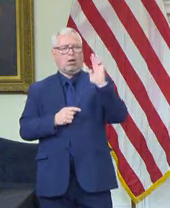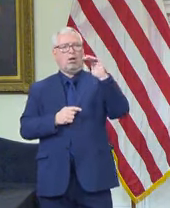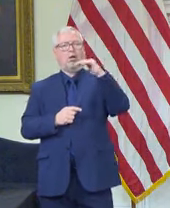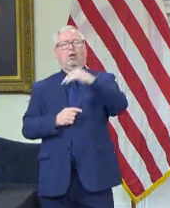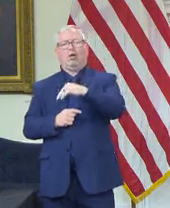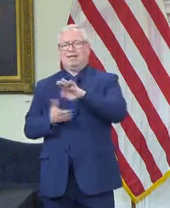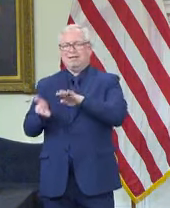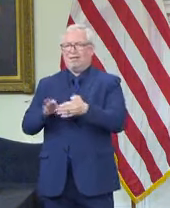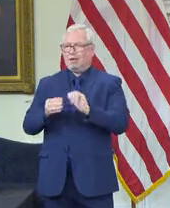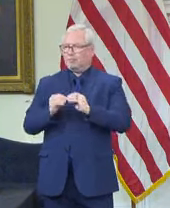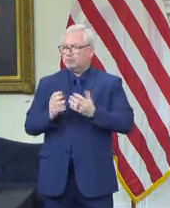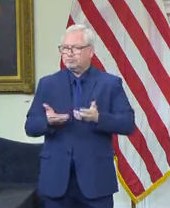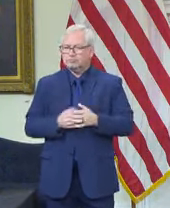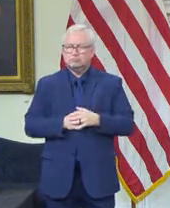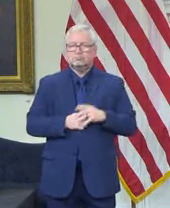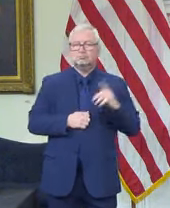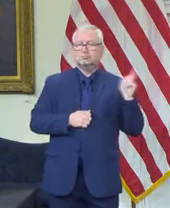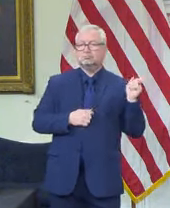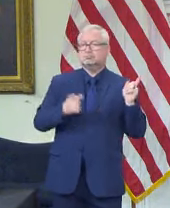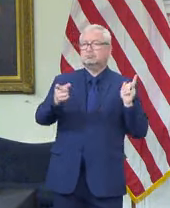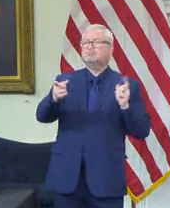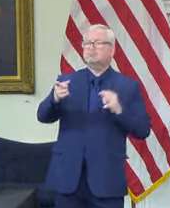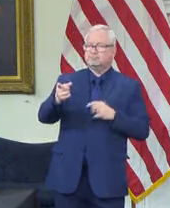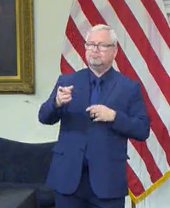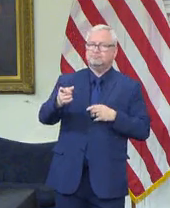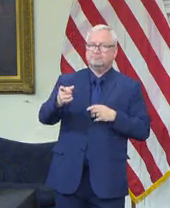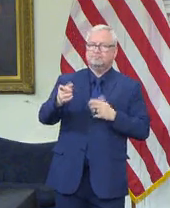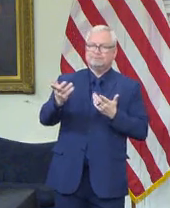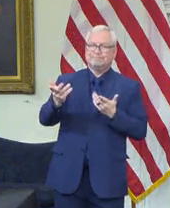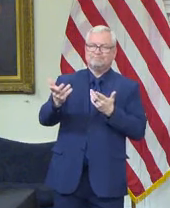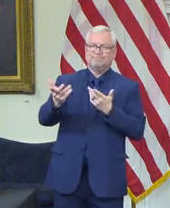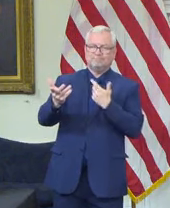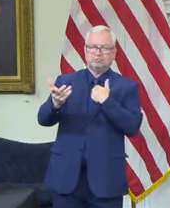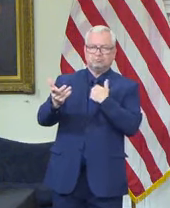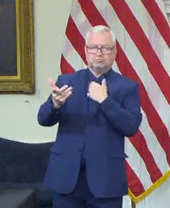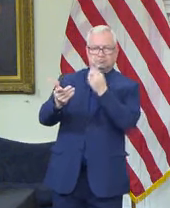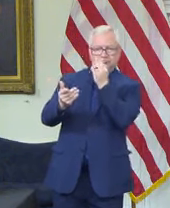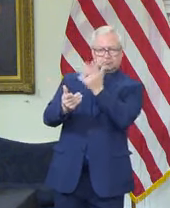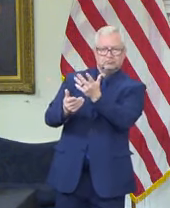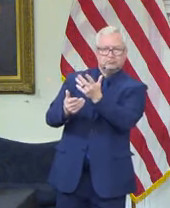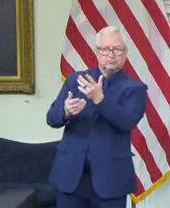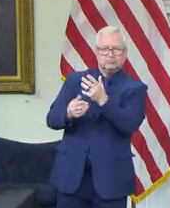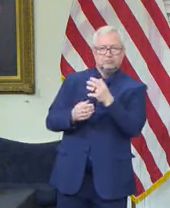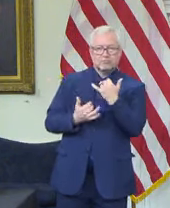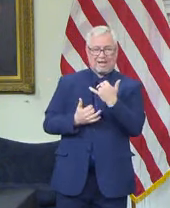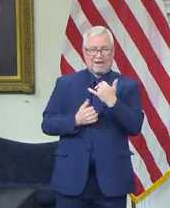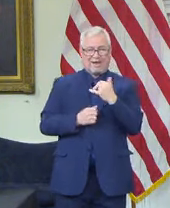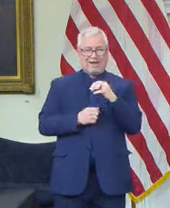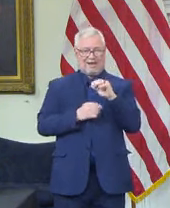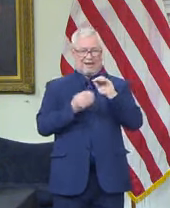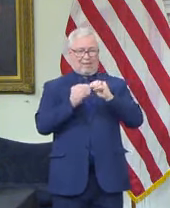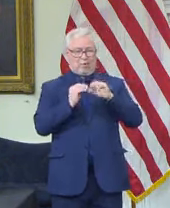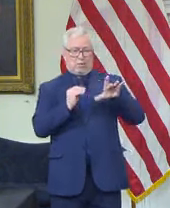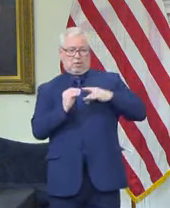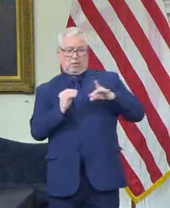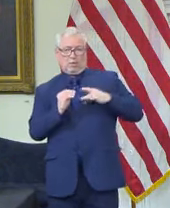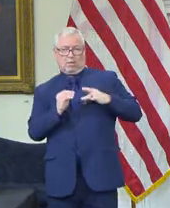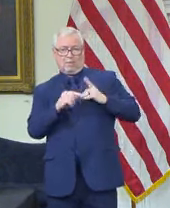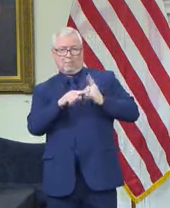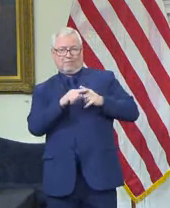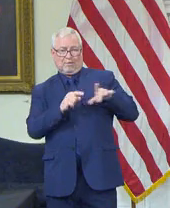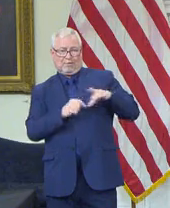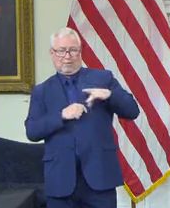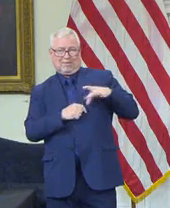cases come a week or two later is hospitalizations, and then a couple of weeks later is deaths because they lag. Is that